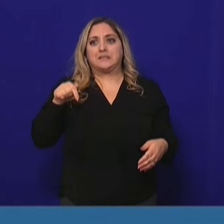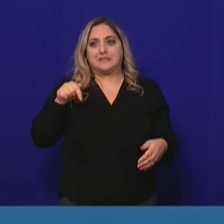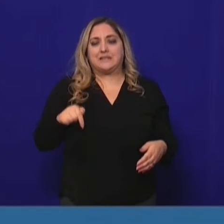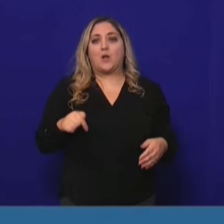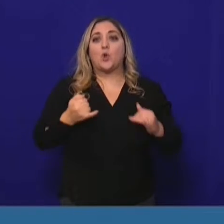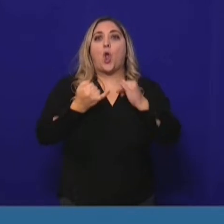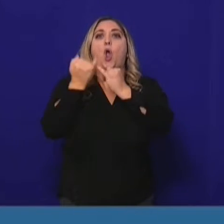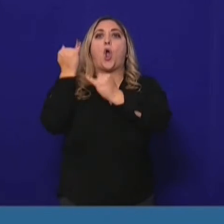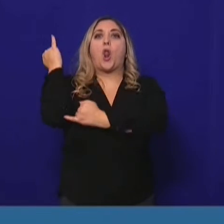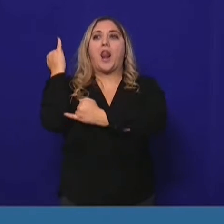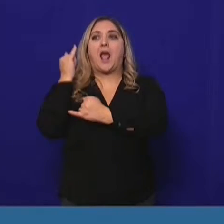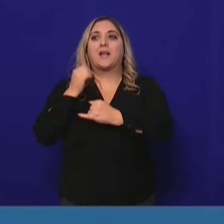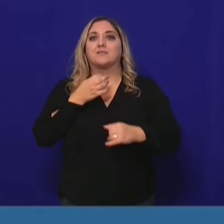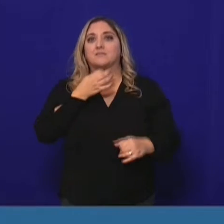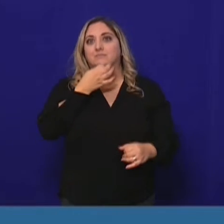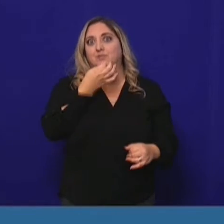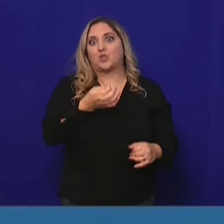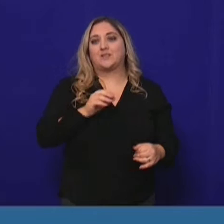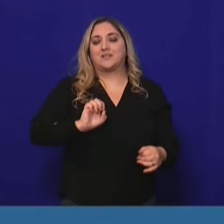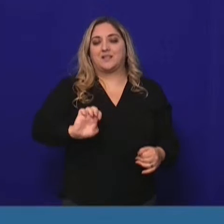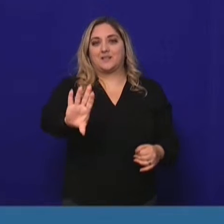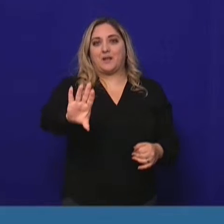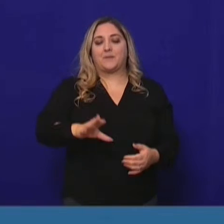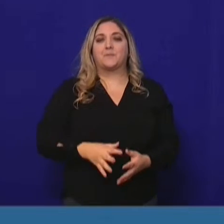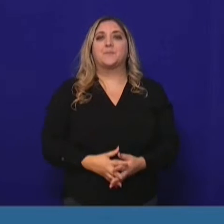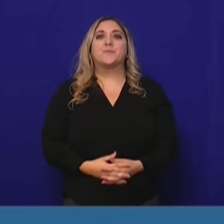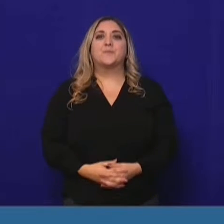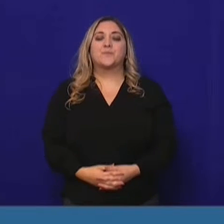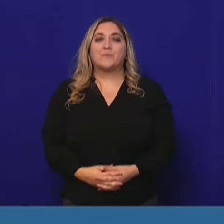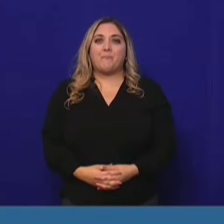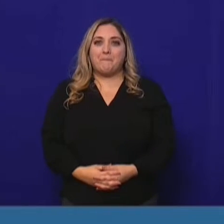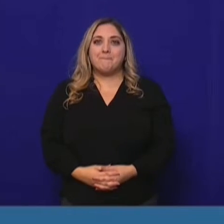dawn l-online requests.